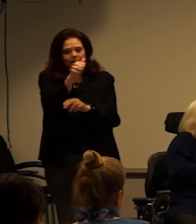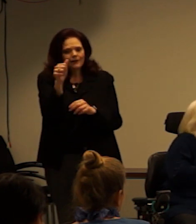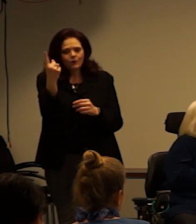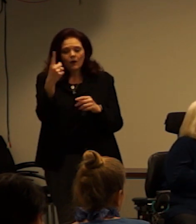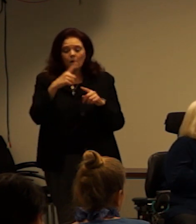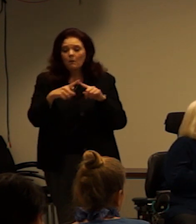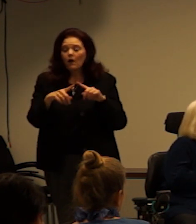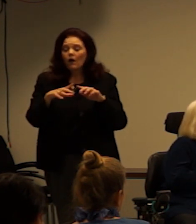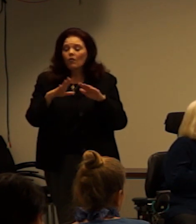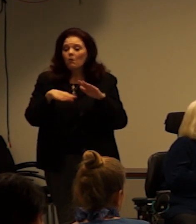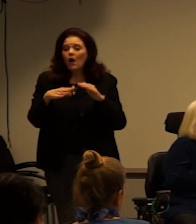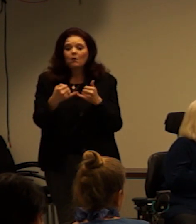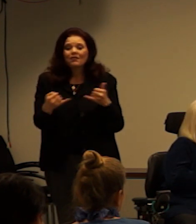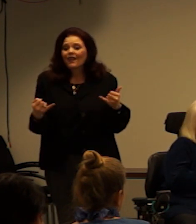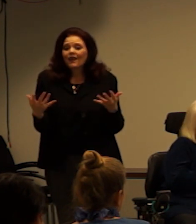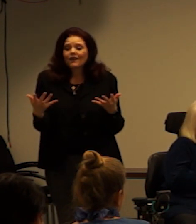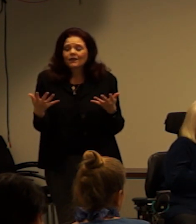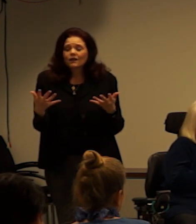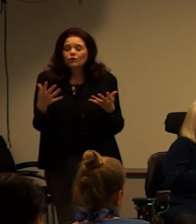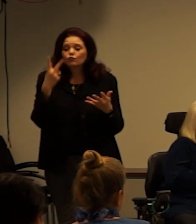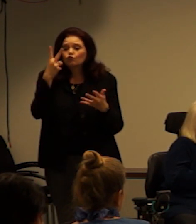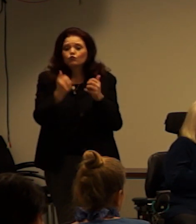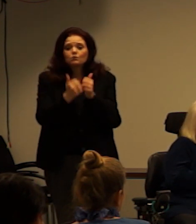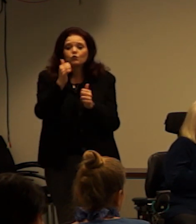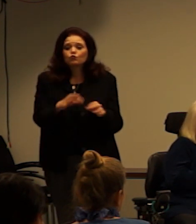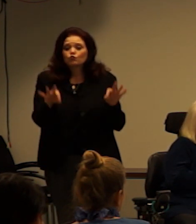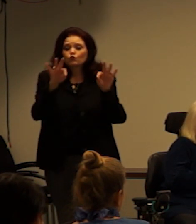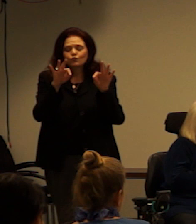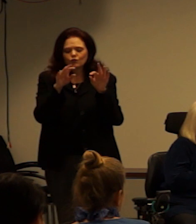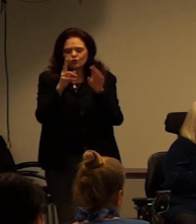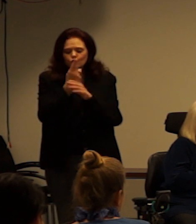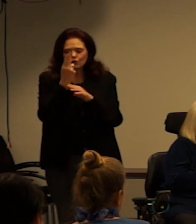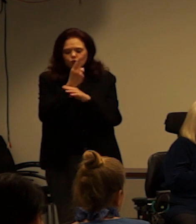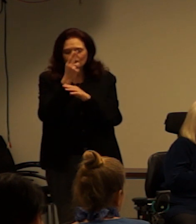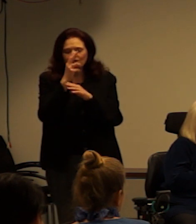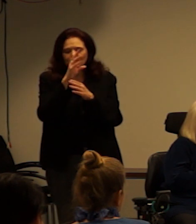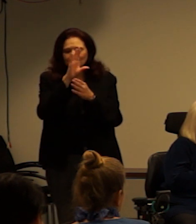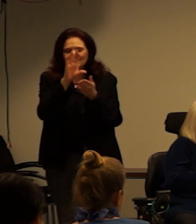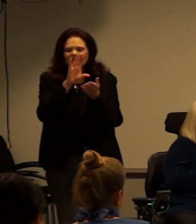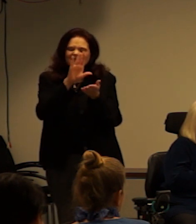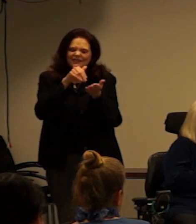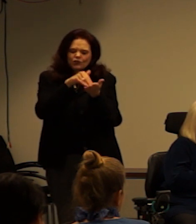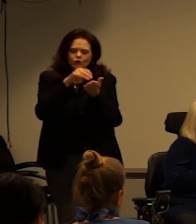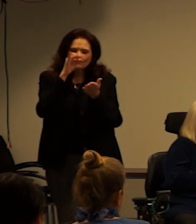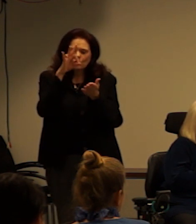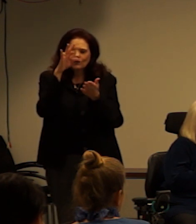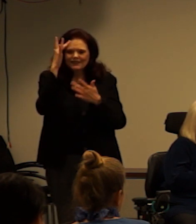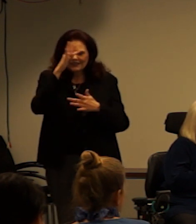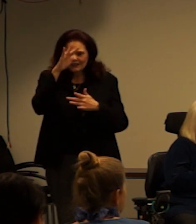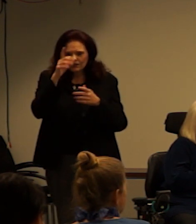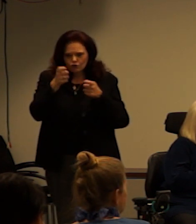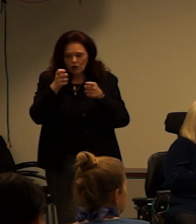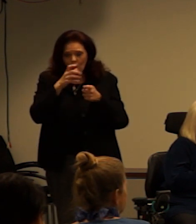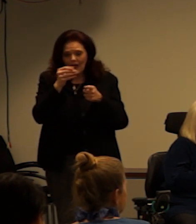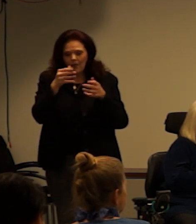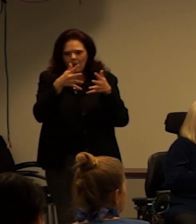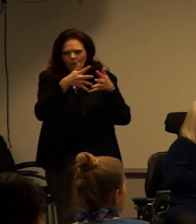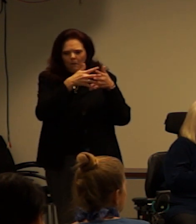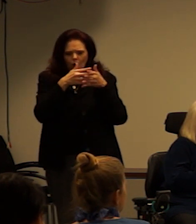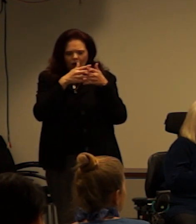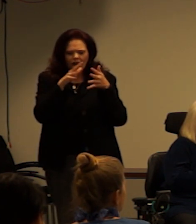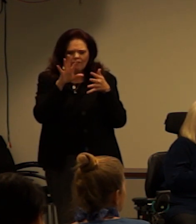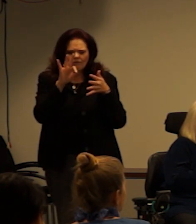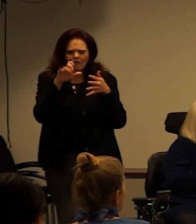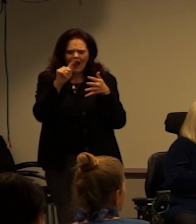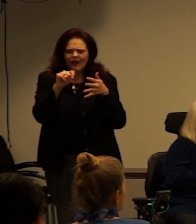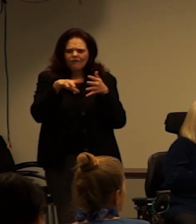line is that the two that are most used from the Centers for Disease Control and the American Survey, the American Fact Finder Survey,